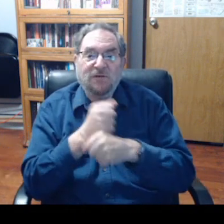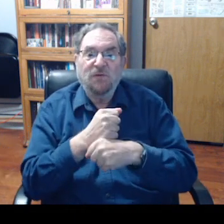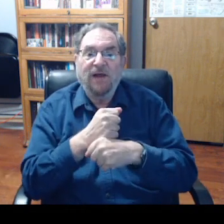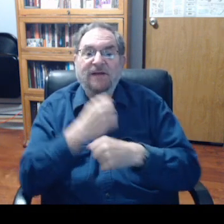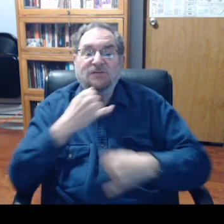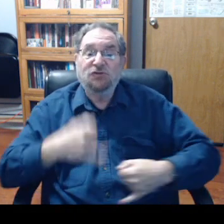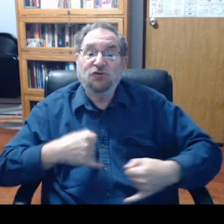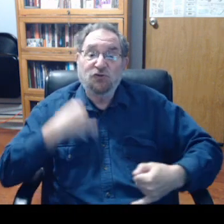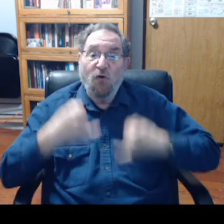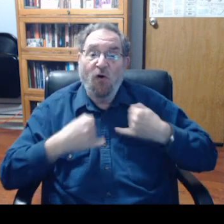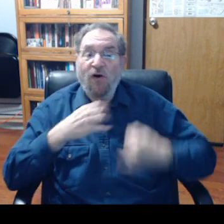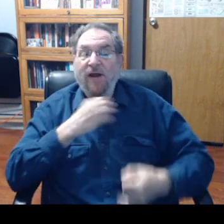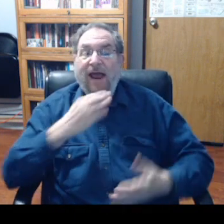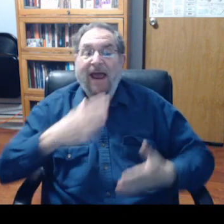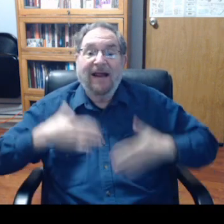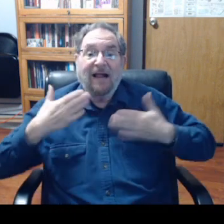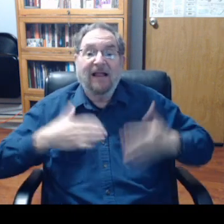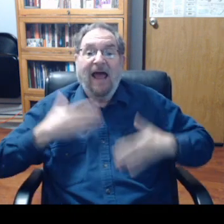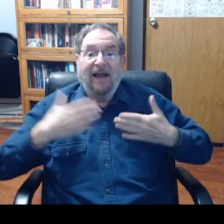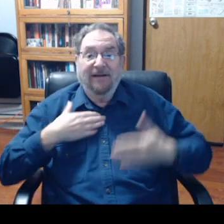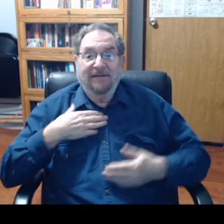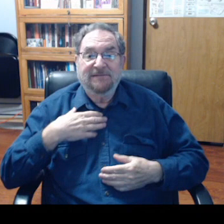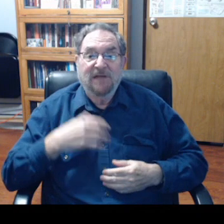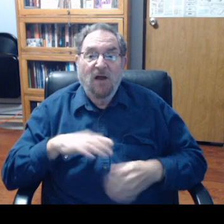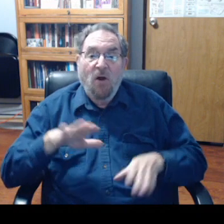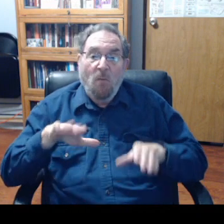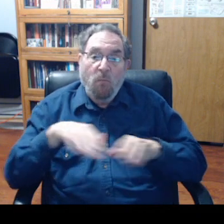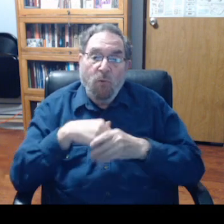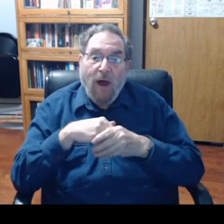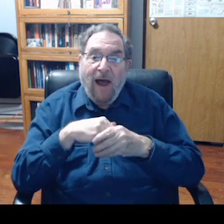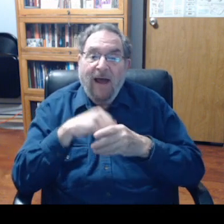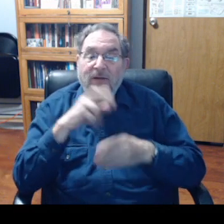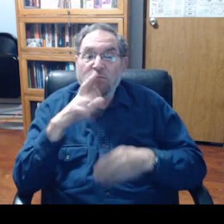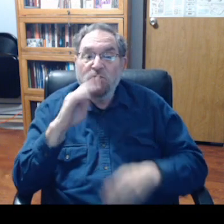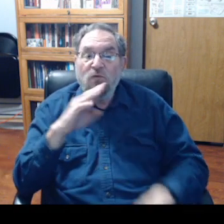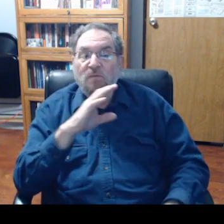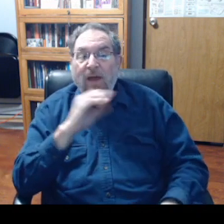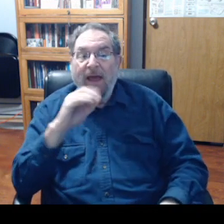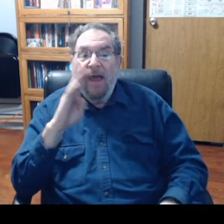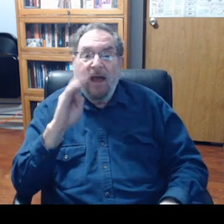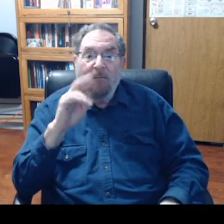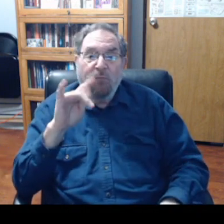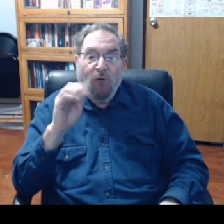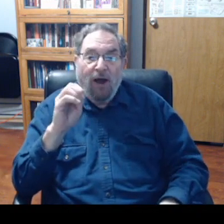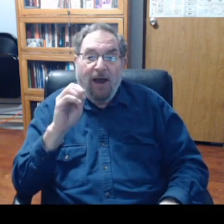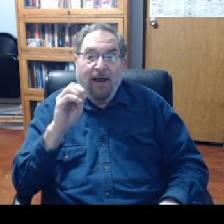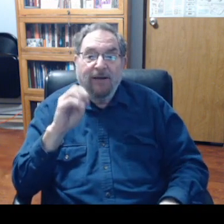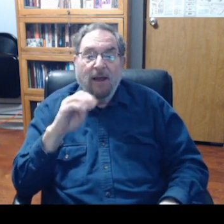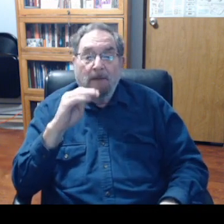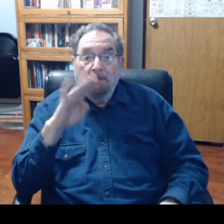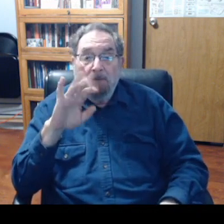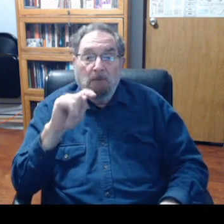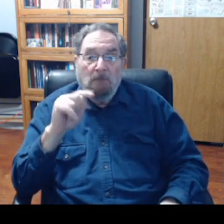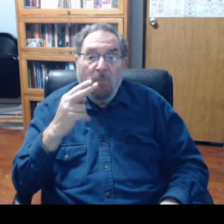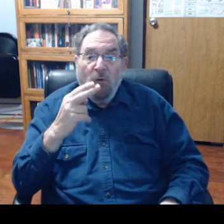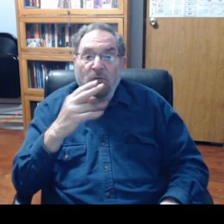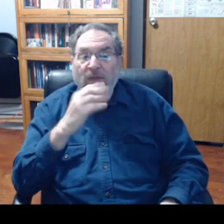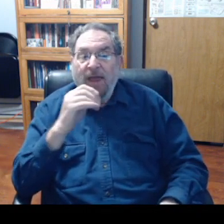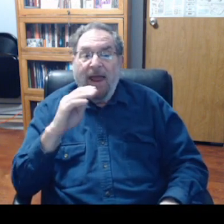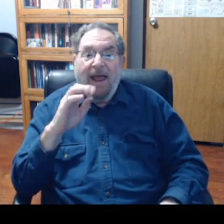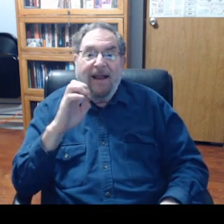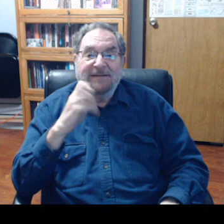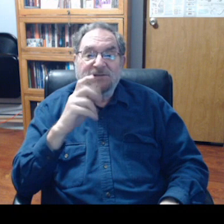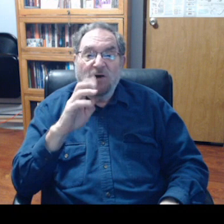has created joy and gladness, bridegroom and bride,